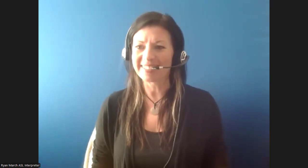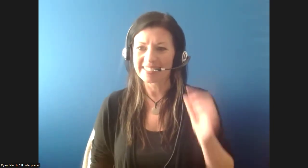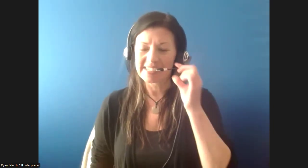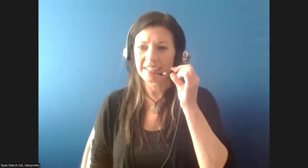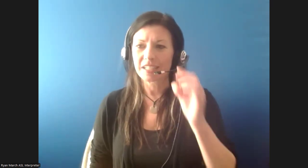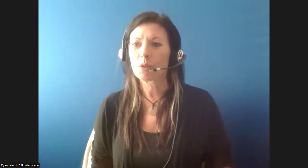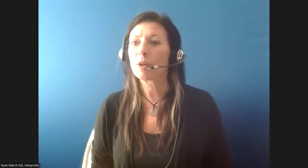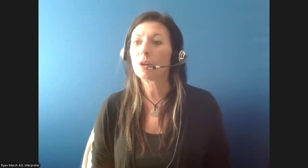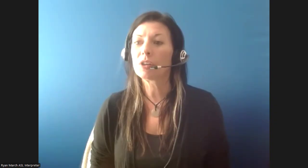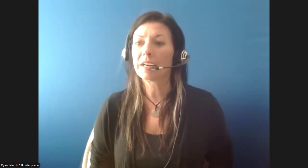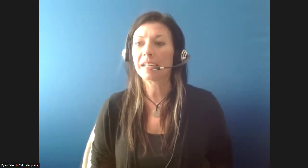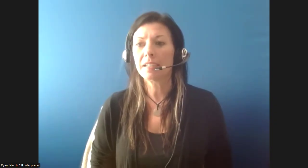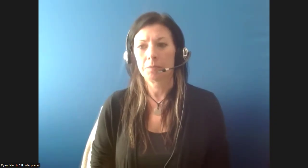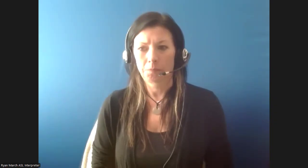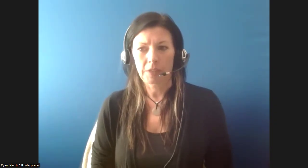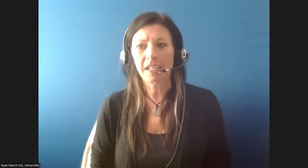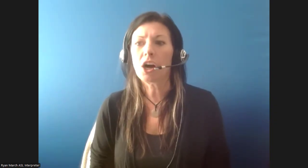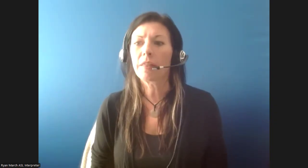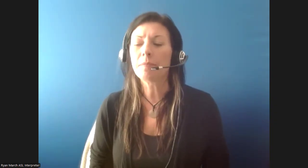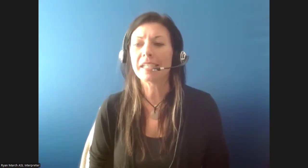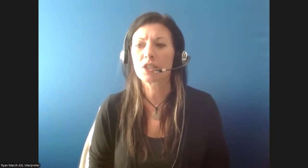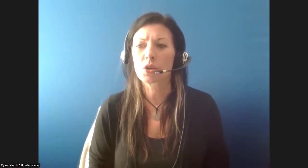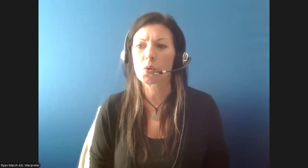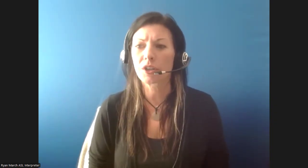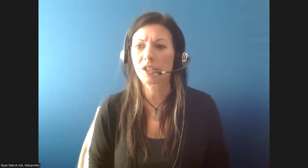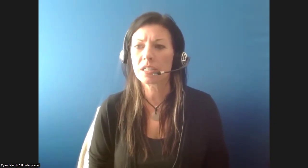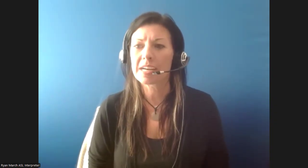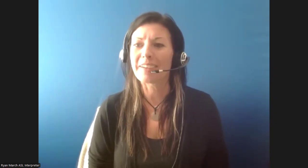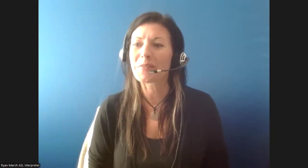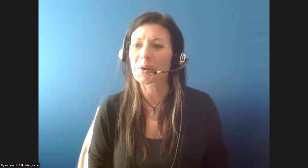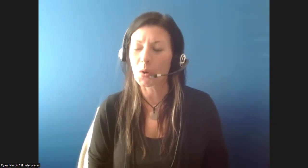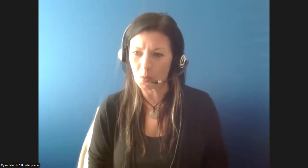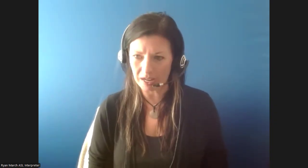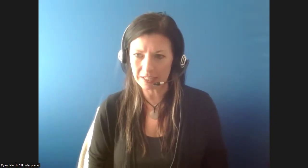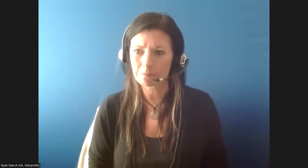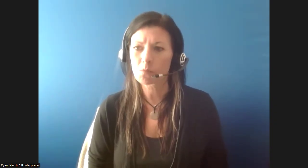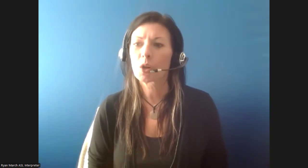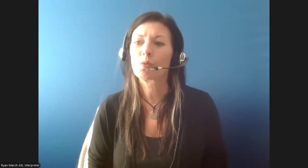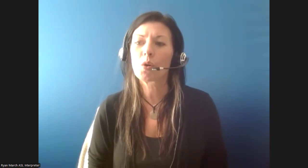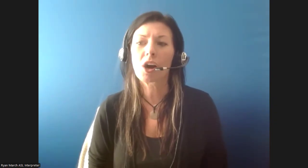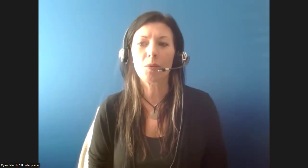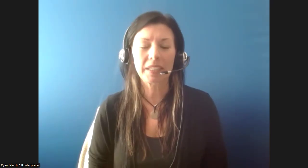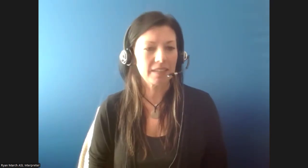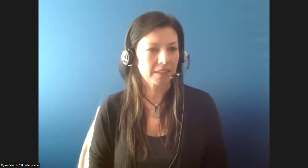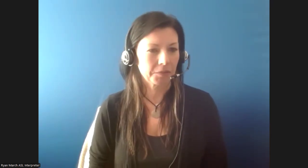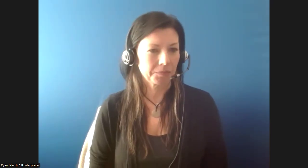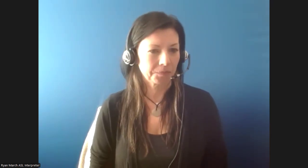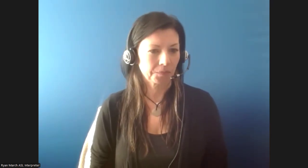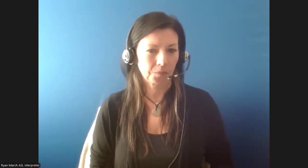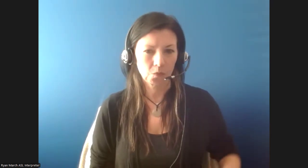Okay. So we will go ahead and call the meeting to order at 4:01. Roll call,